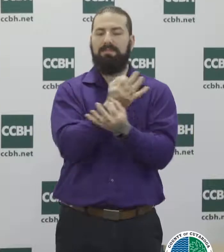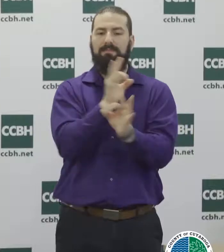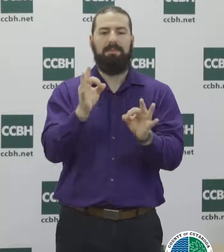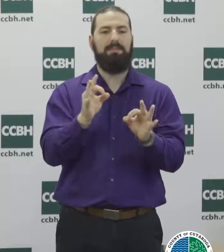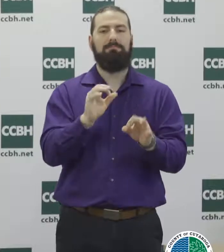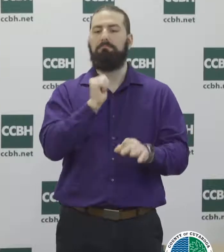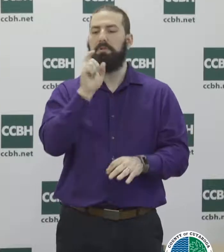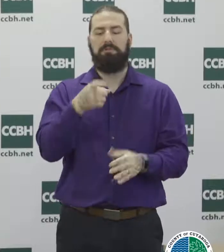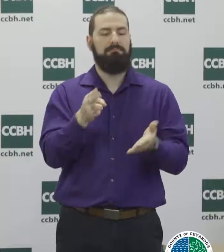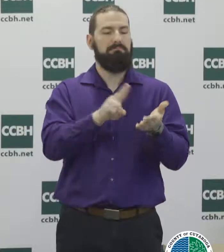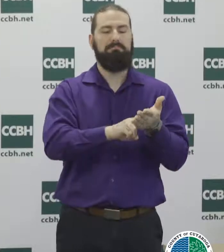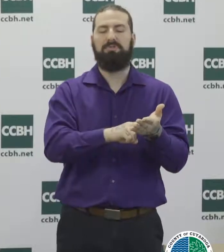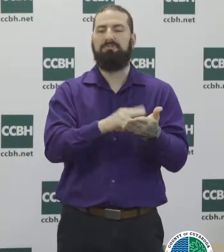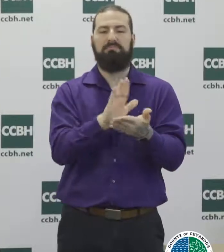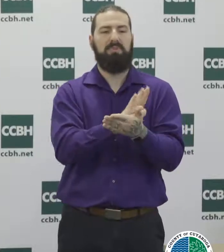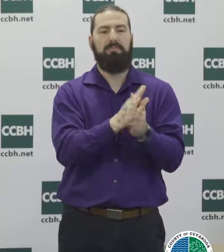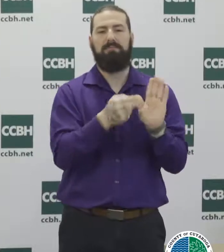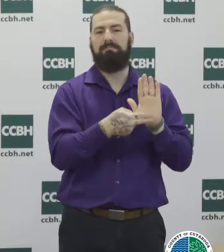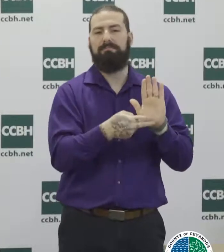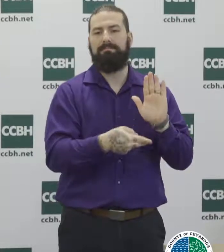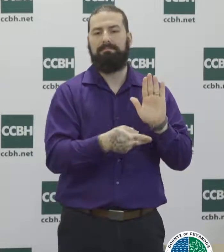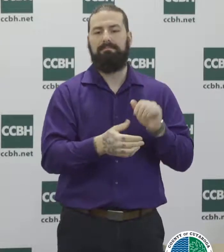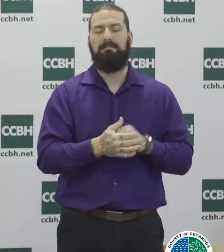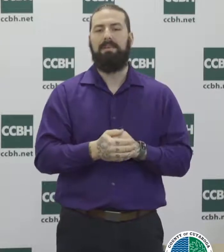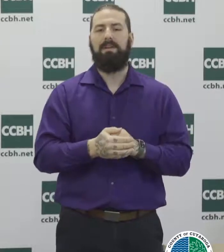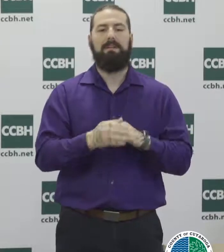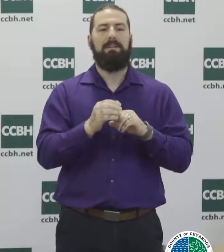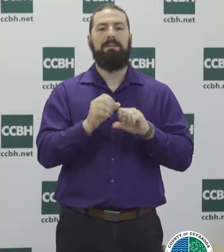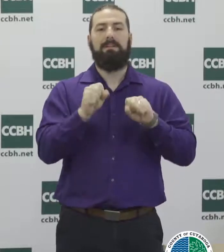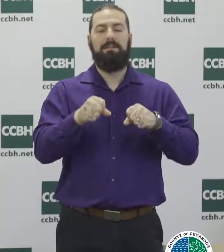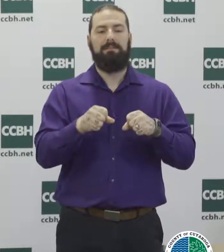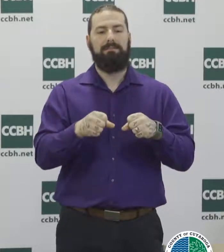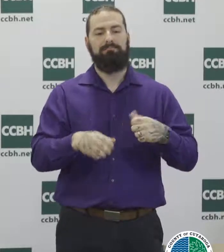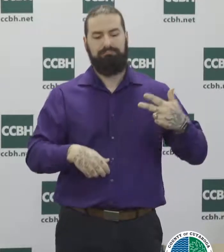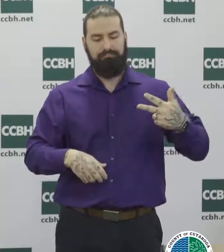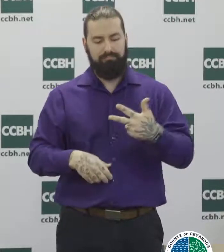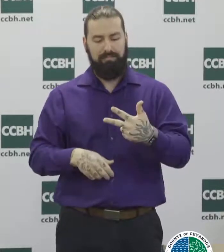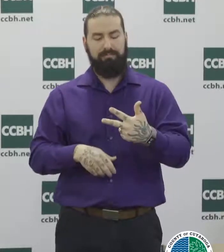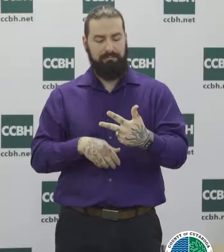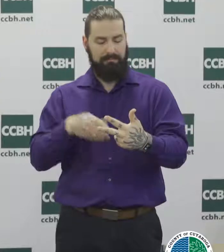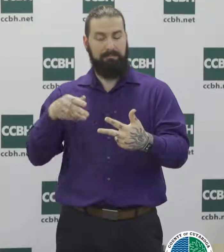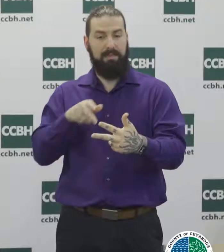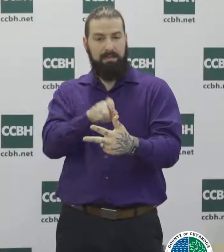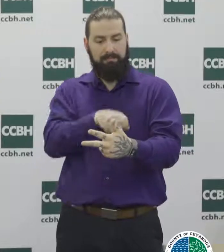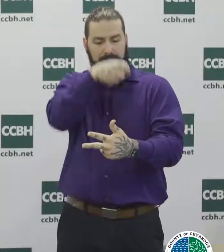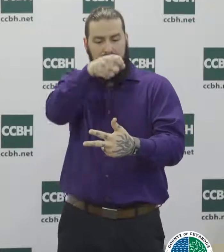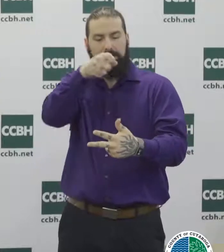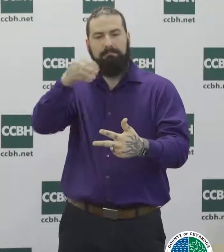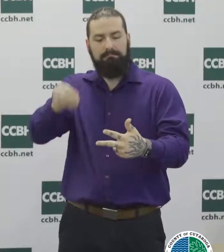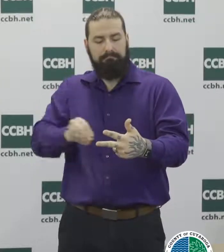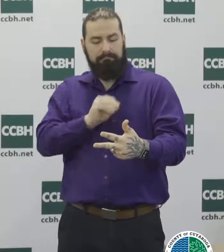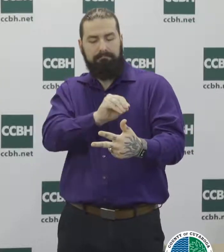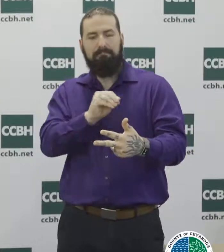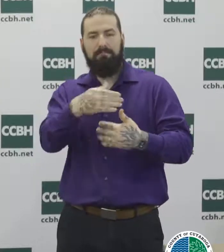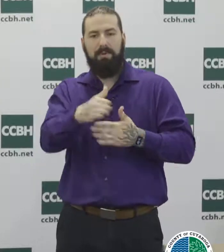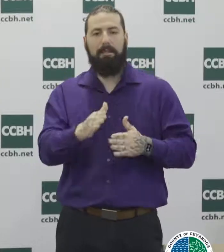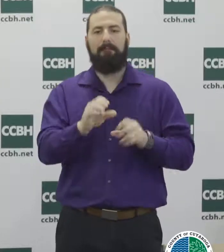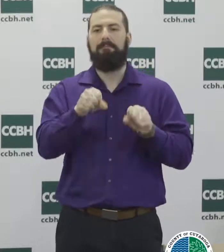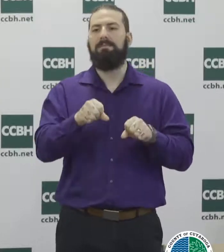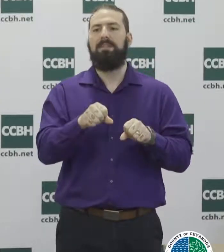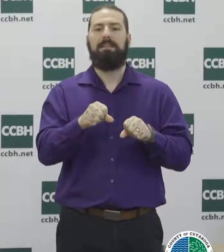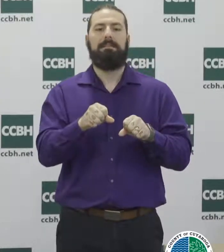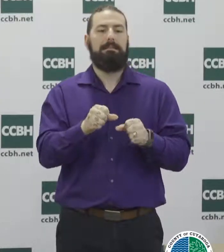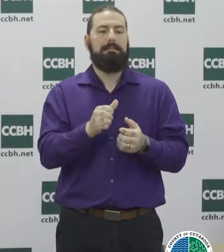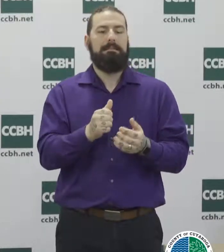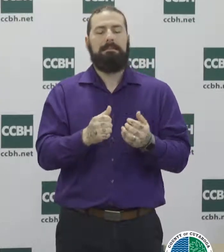paperwork is needed, and people can drive up and receive their boxes in their trunk. They can also accommodate people who walk up or ride up